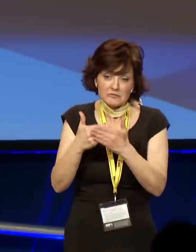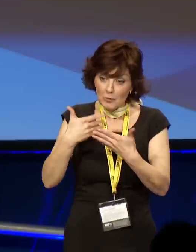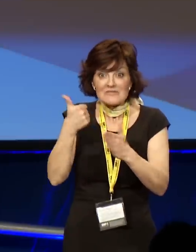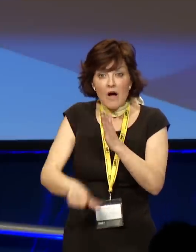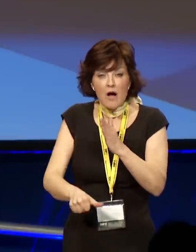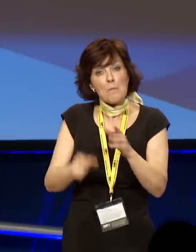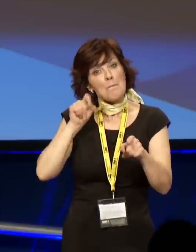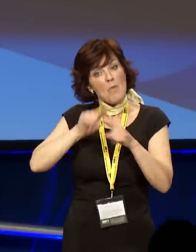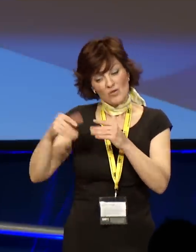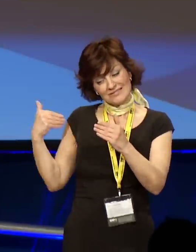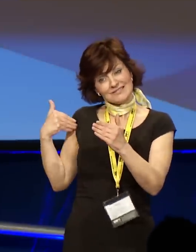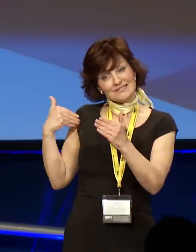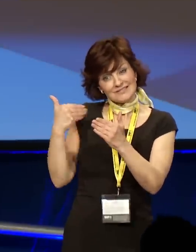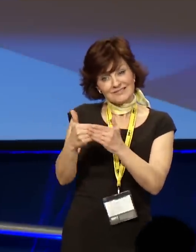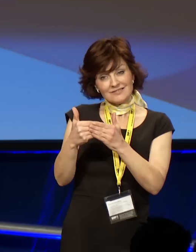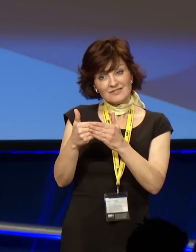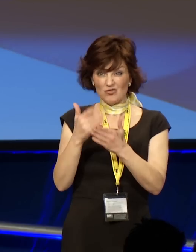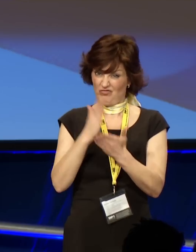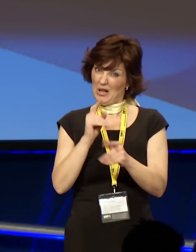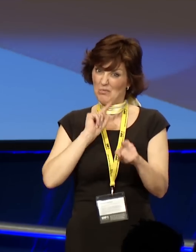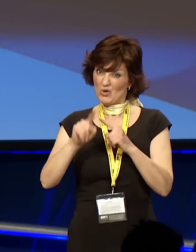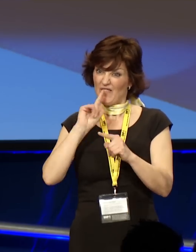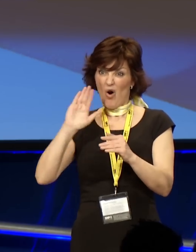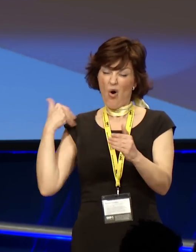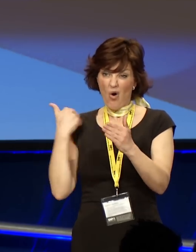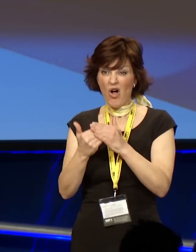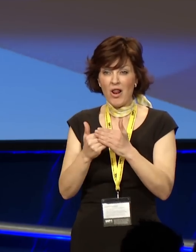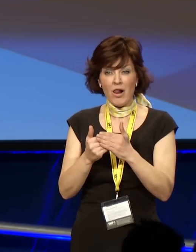And for most of that period, for all of it, basically,